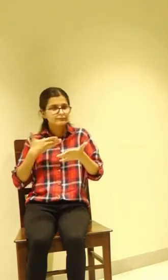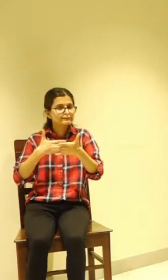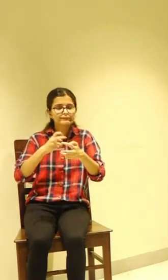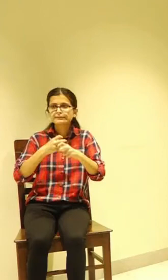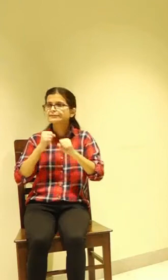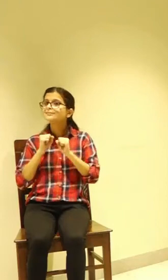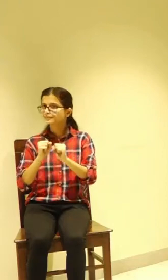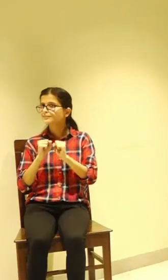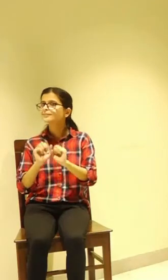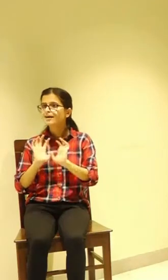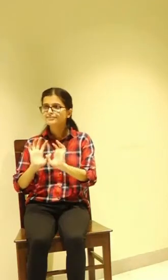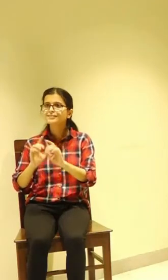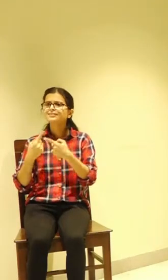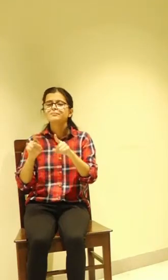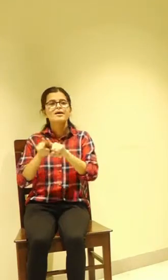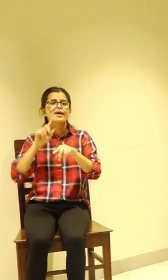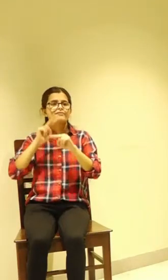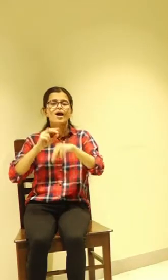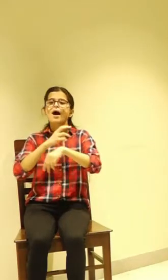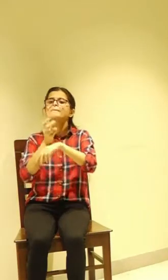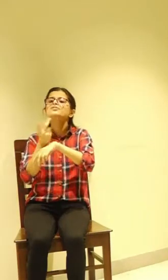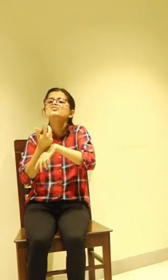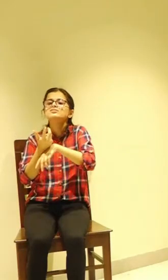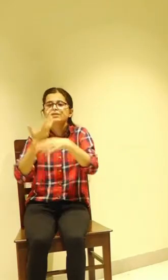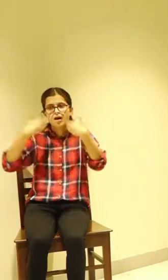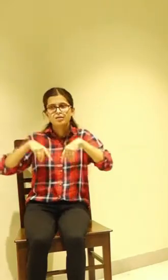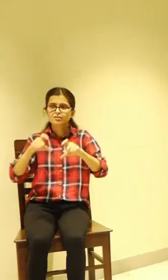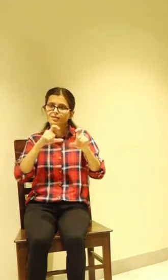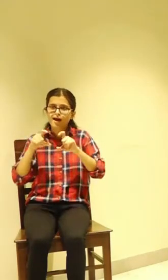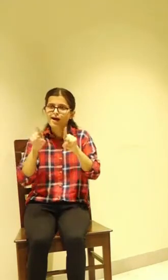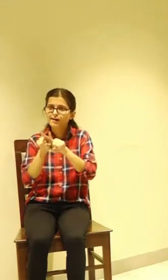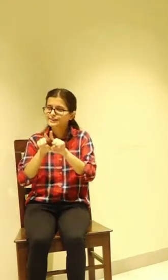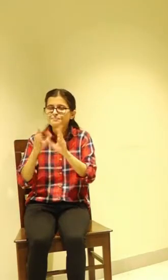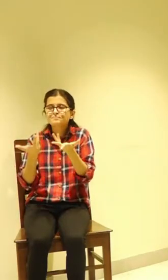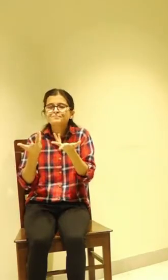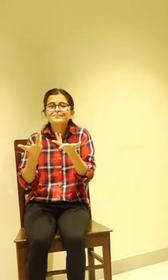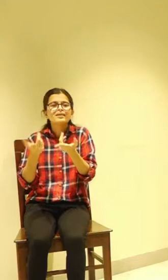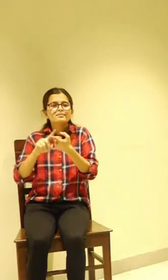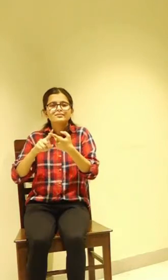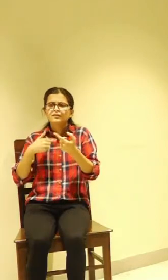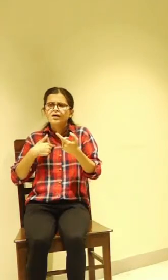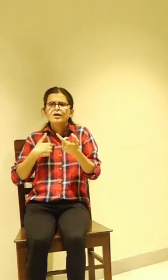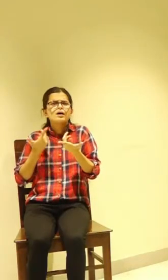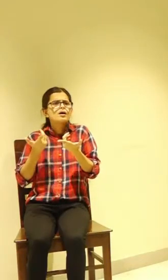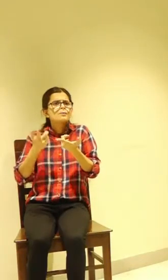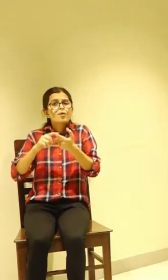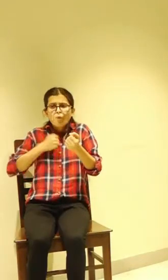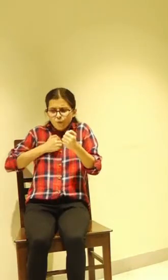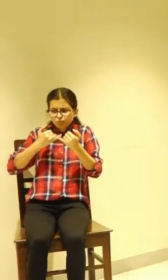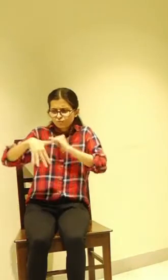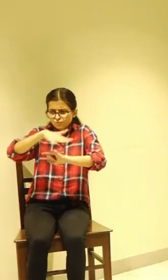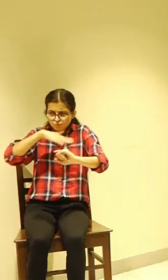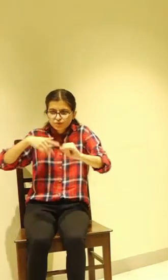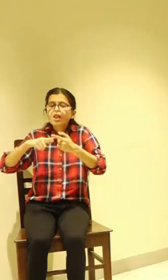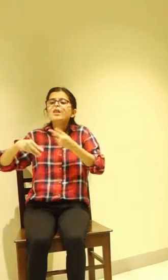like as Orgo said, emergency healthcare. We may agree that emergency healthcare is part of the minimum core of a socio-economic right. It has